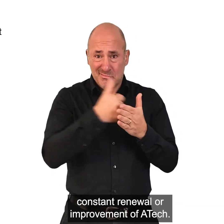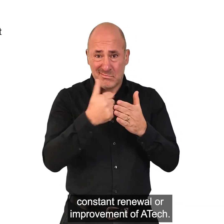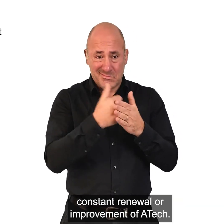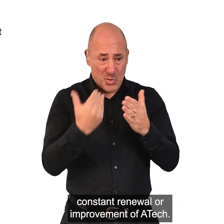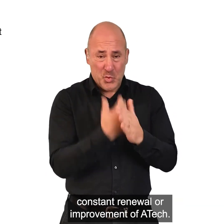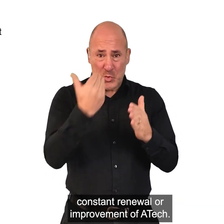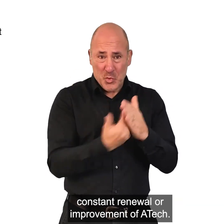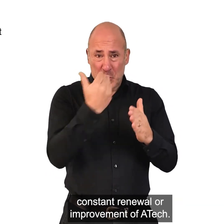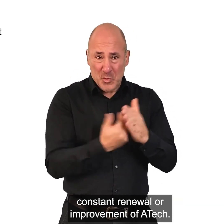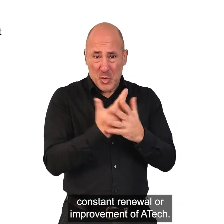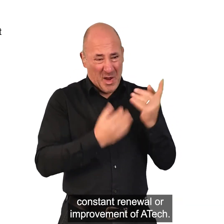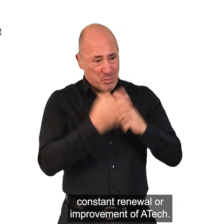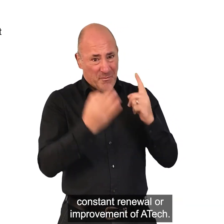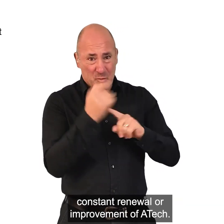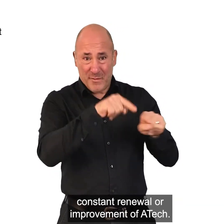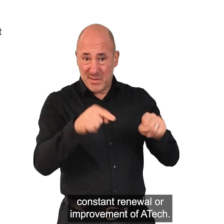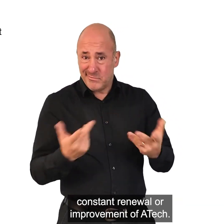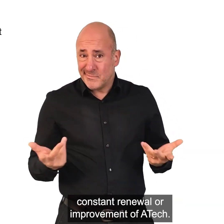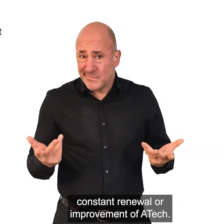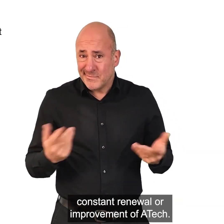constant renewal or improvement of ATEC.